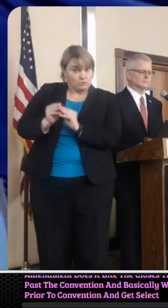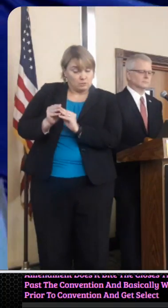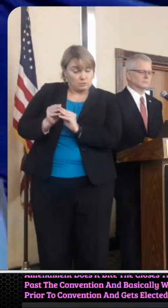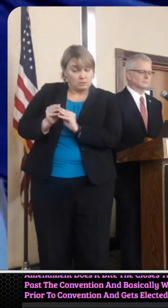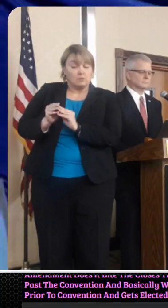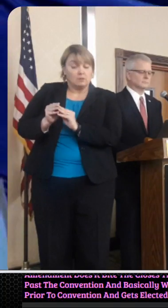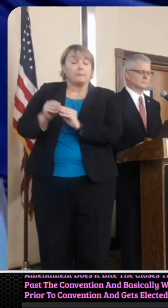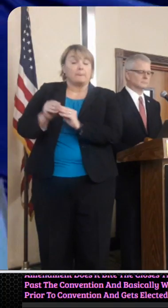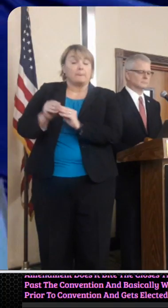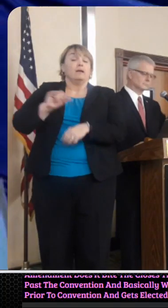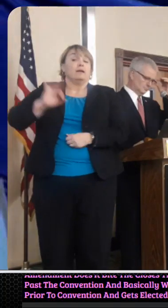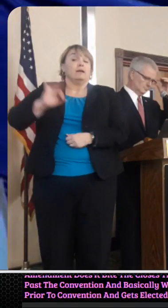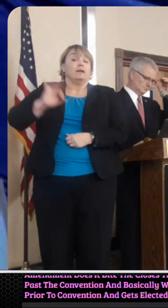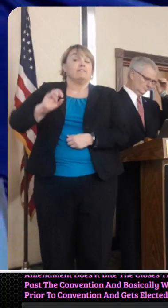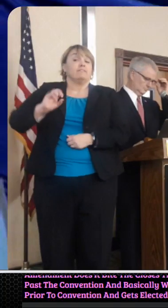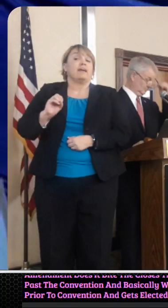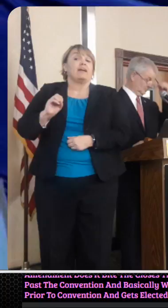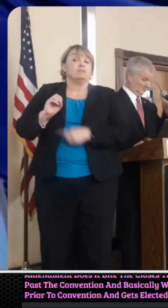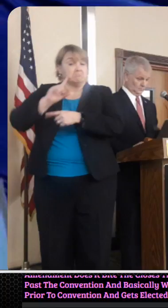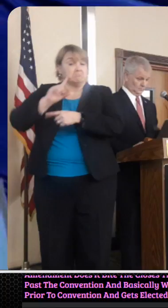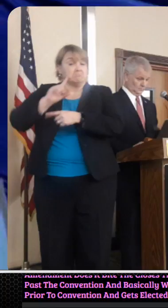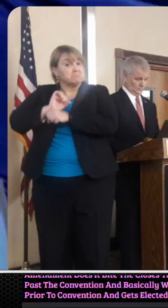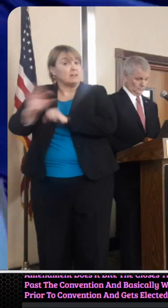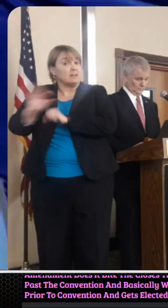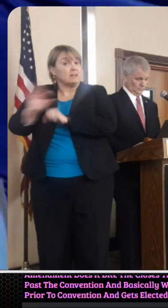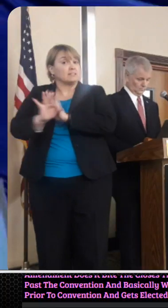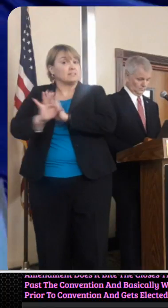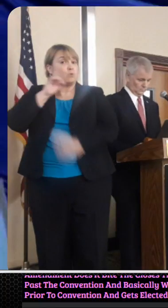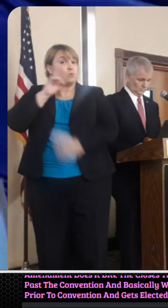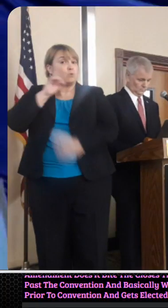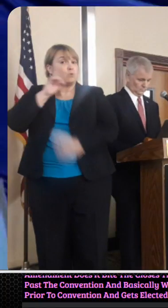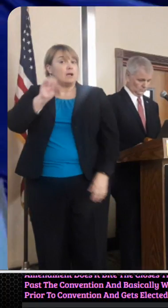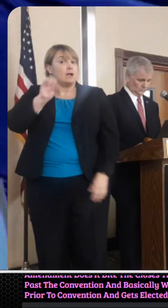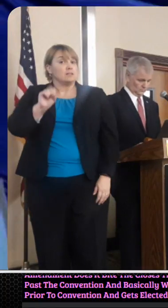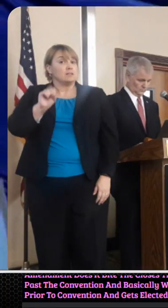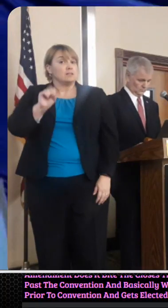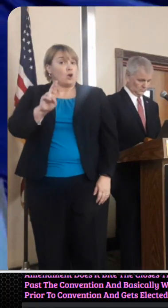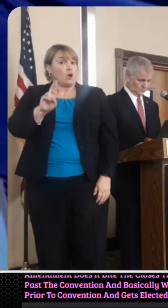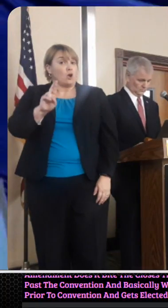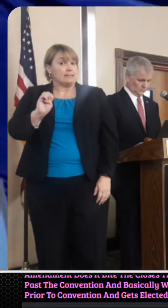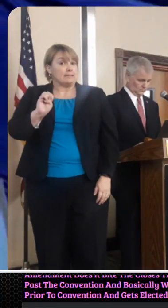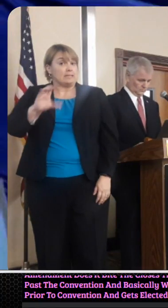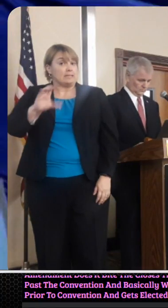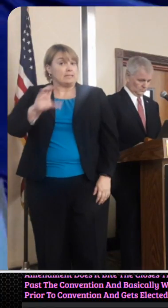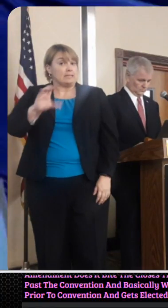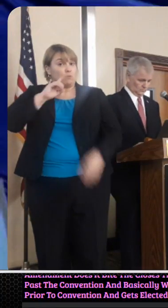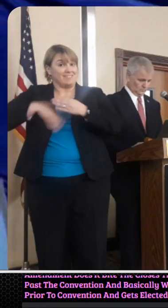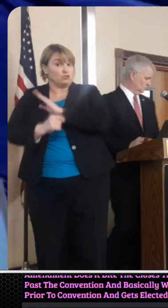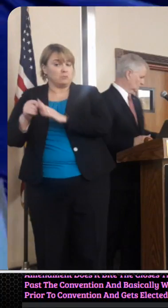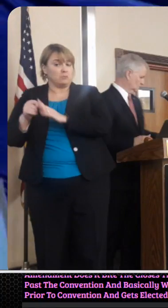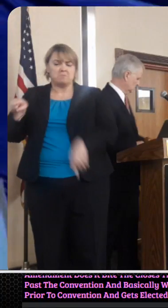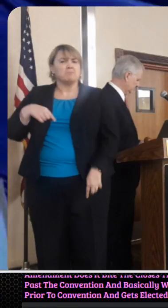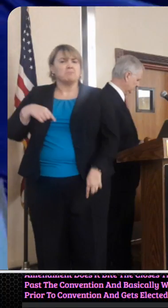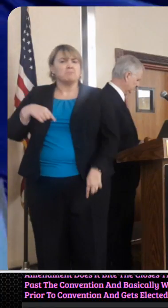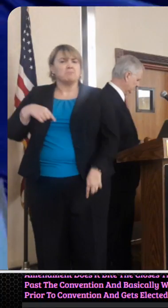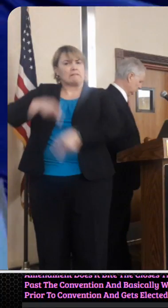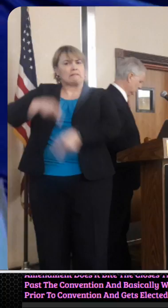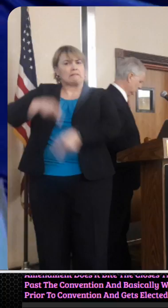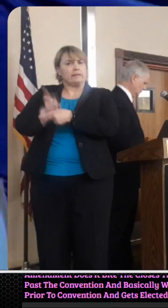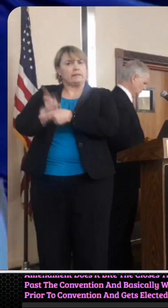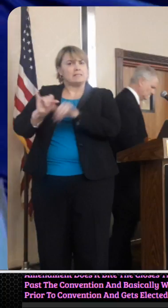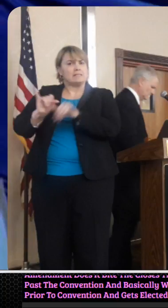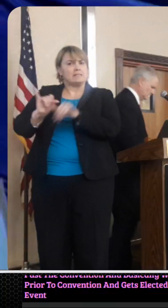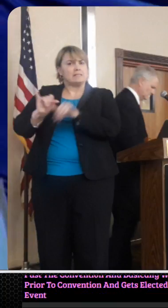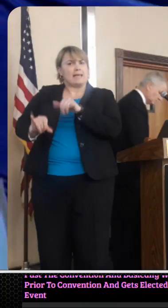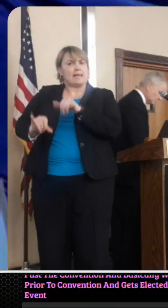to the SREC for the next term would continue on that officials committee. So in the event